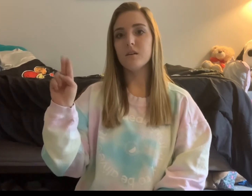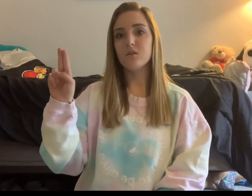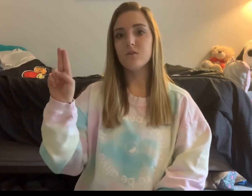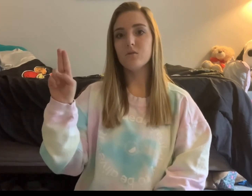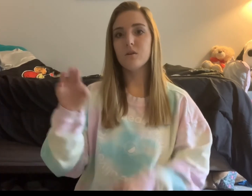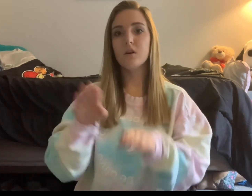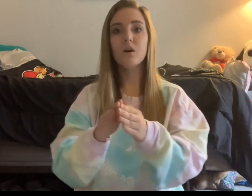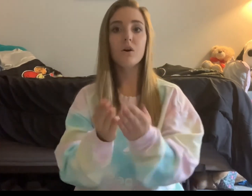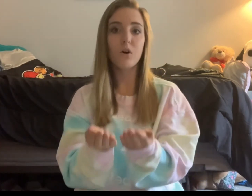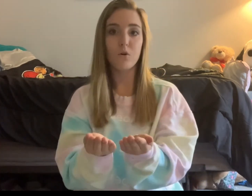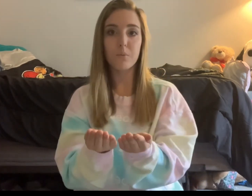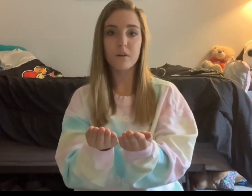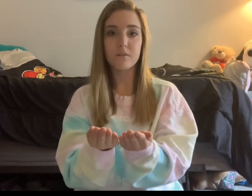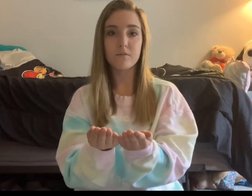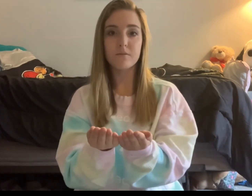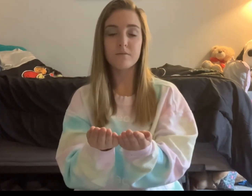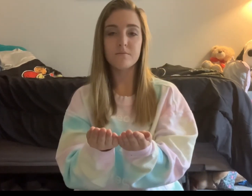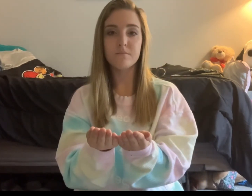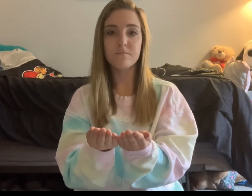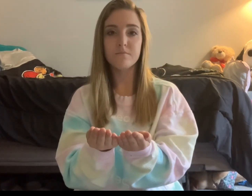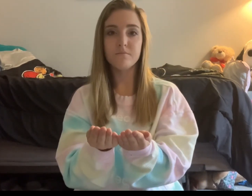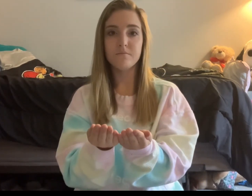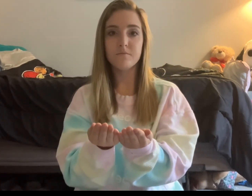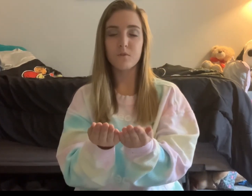M-E-N-U, open, for menu.